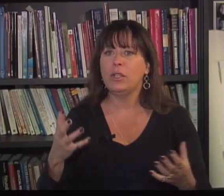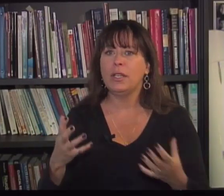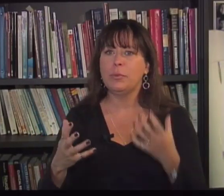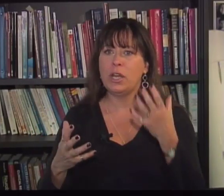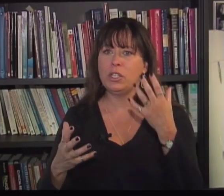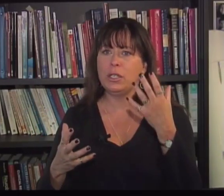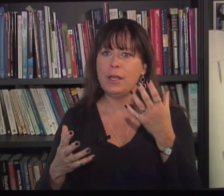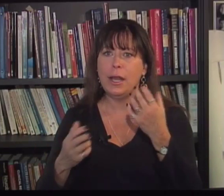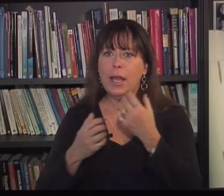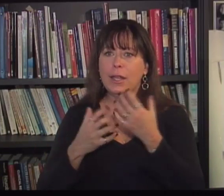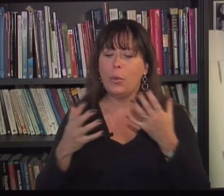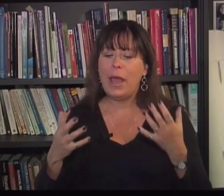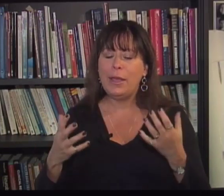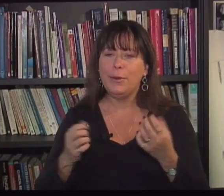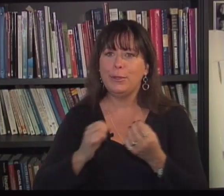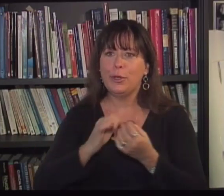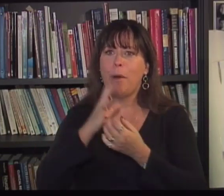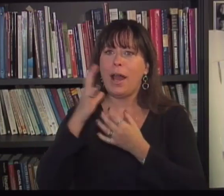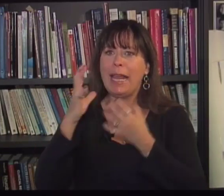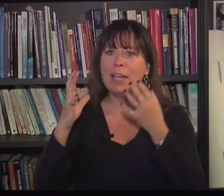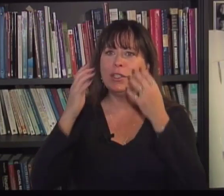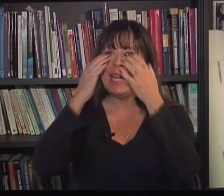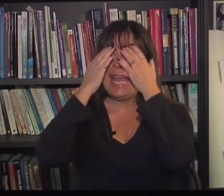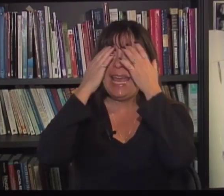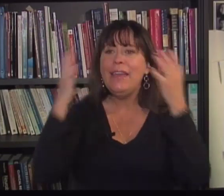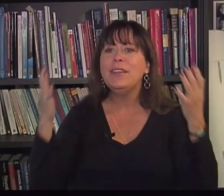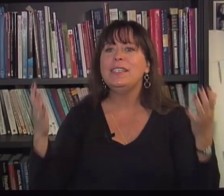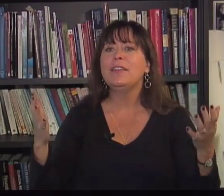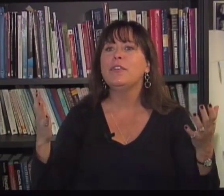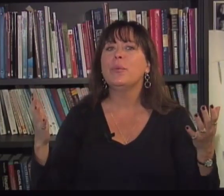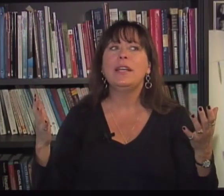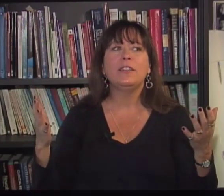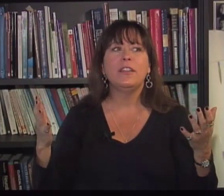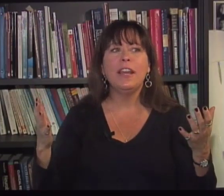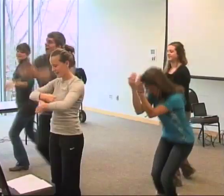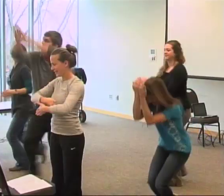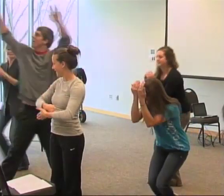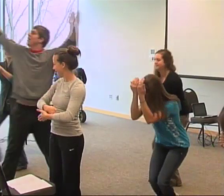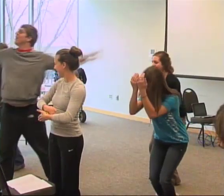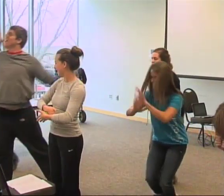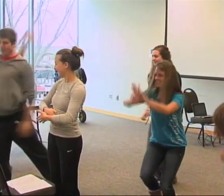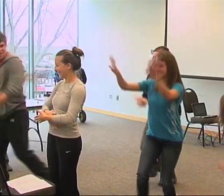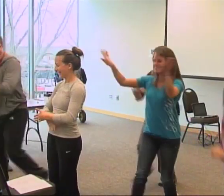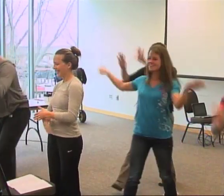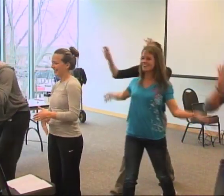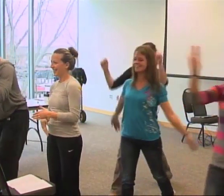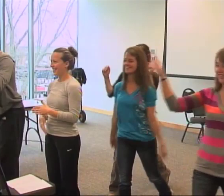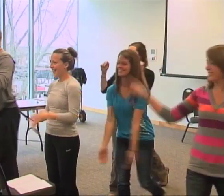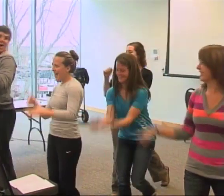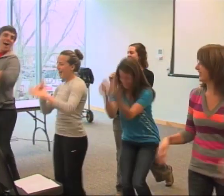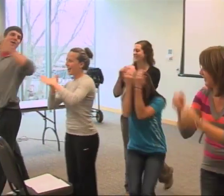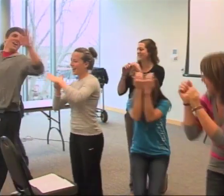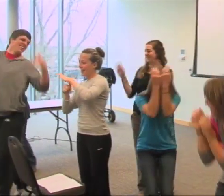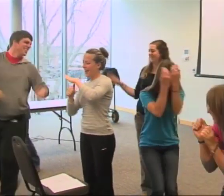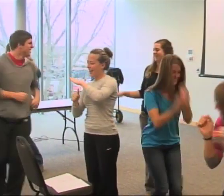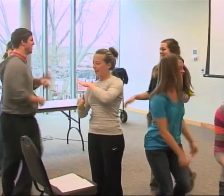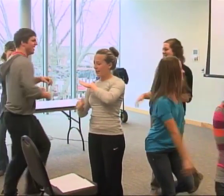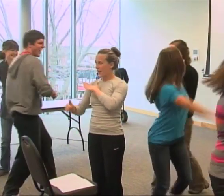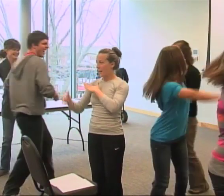facial expressions and the way you use your body and just even different ways to think, different ways to look at the world. If you have ever even wanted to